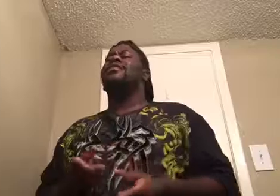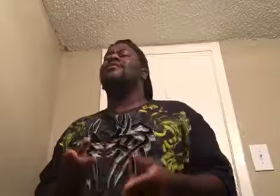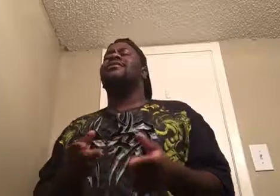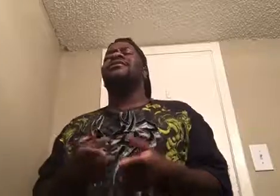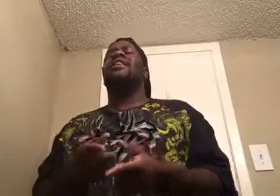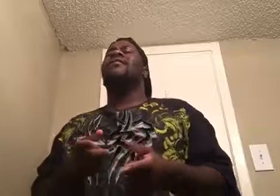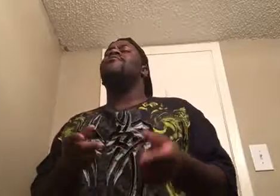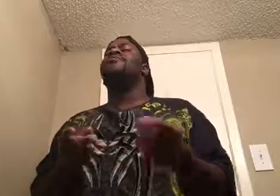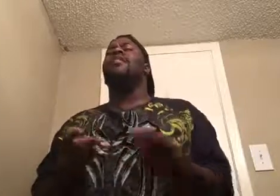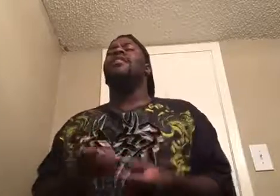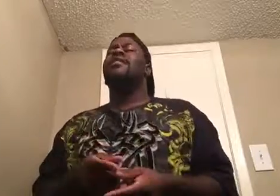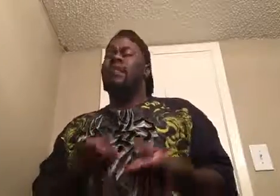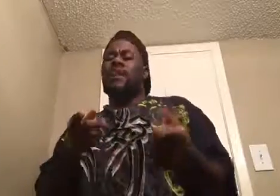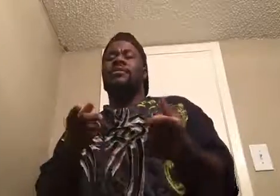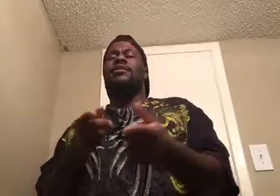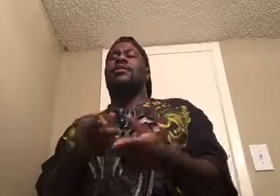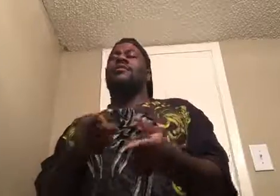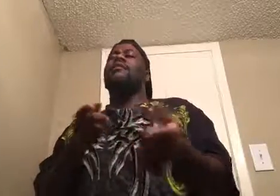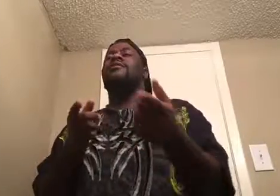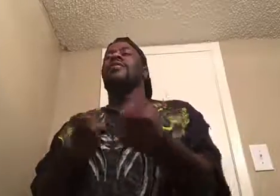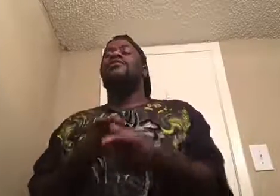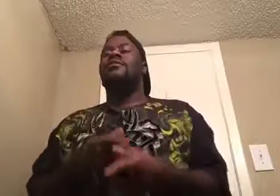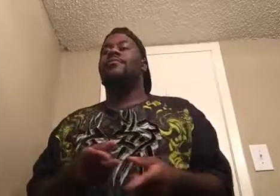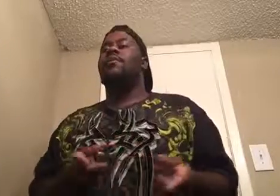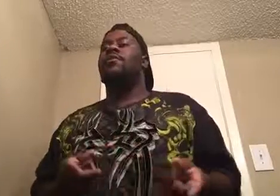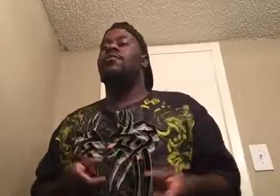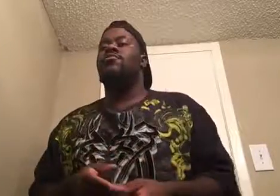vibration, cause I don't need nothing else but you.